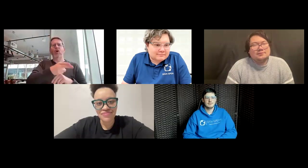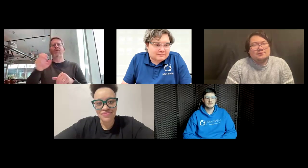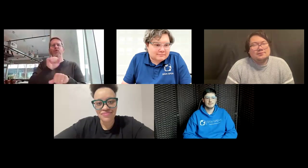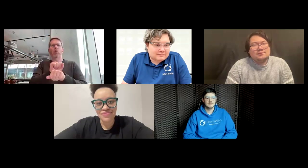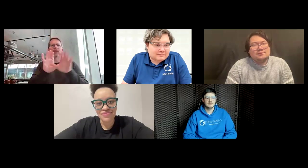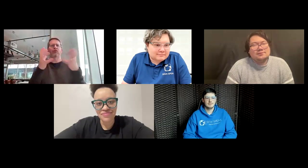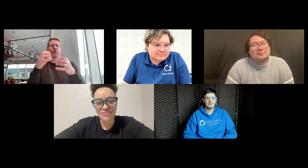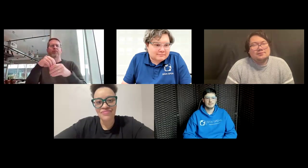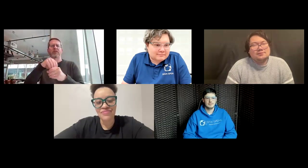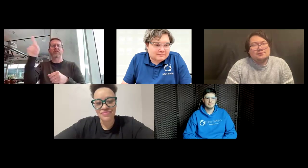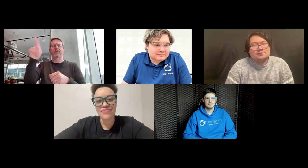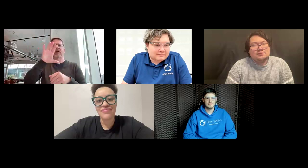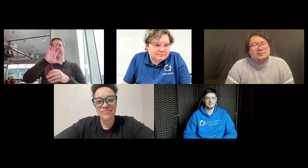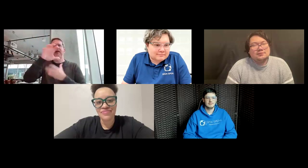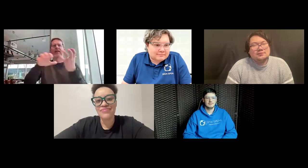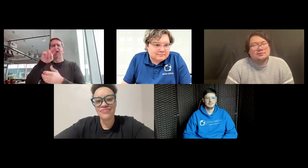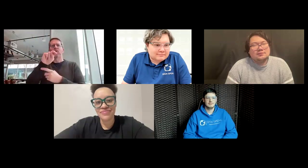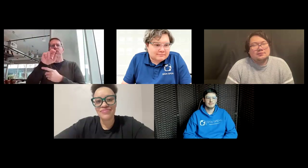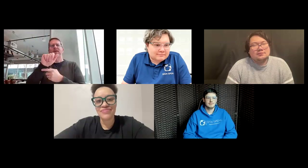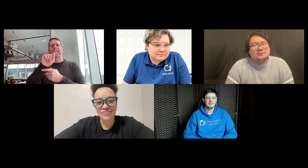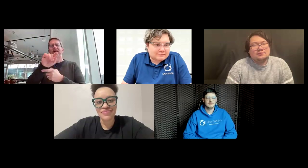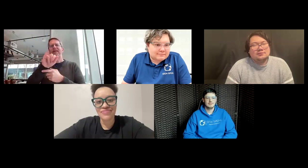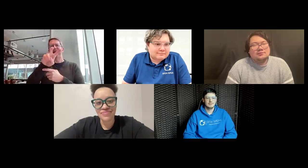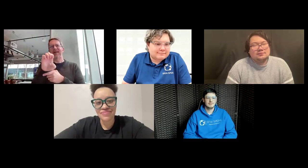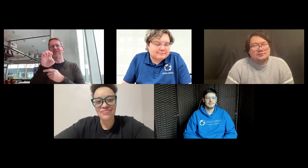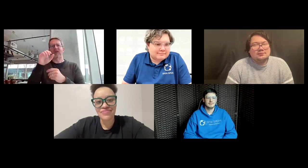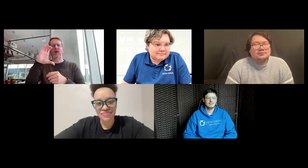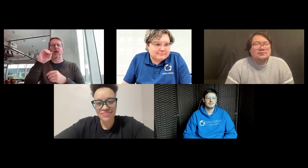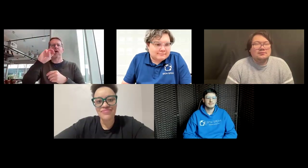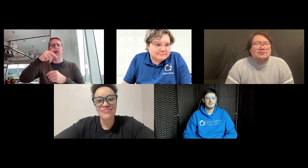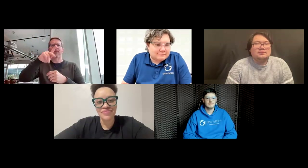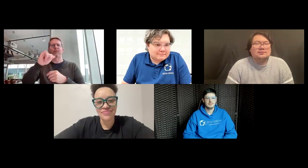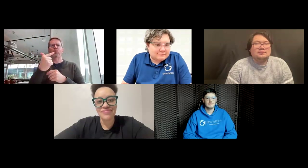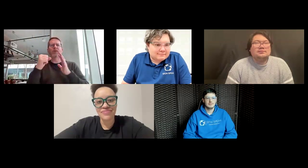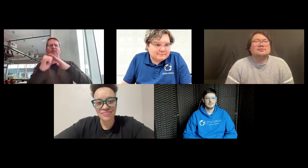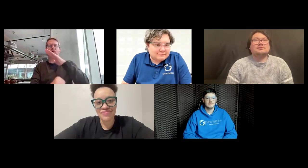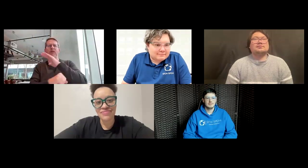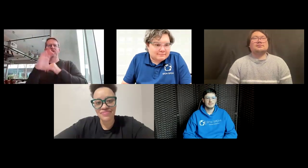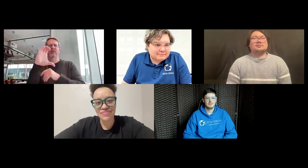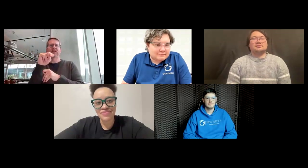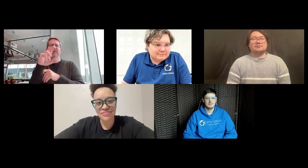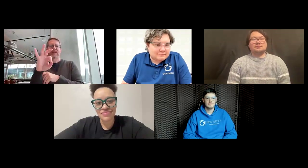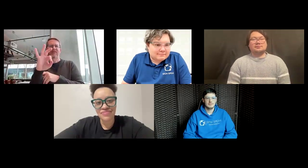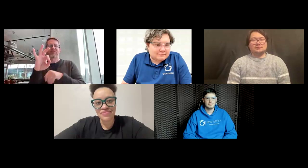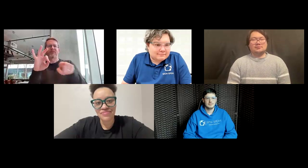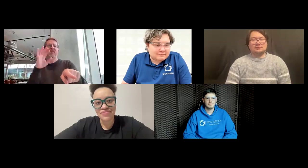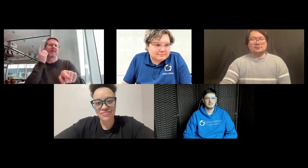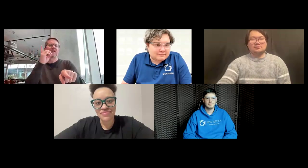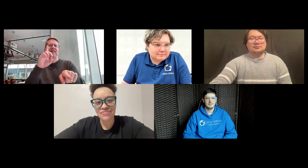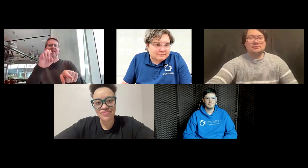I am the co-chair from the Deaf and Hard of Hearing Working Group for Cloud Native Computing Foundation, or